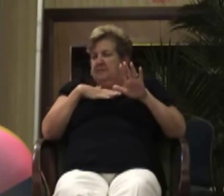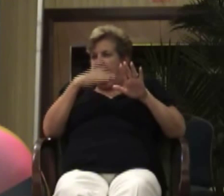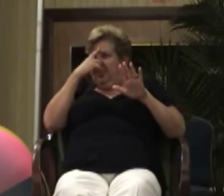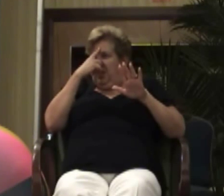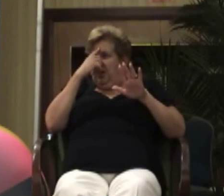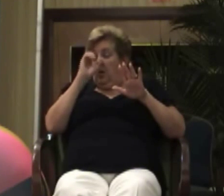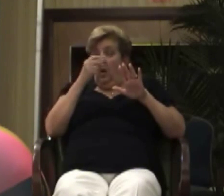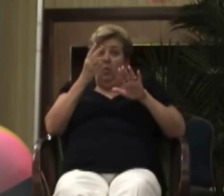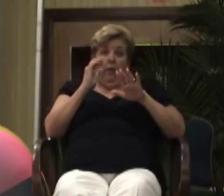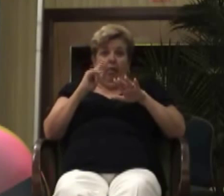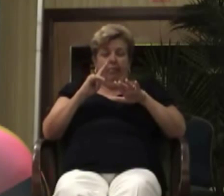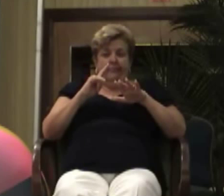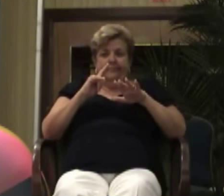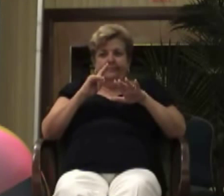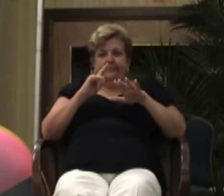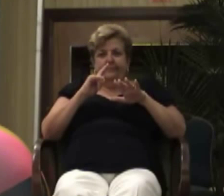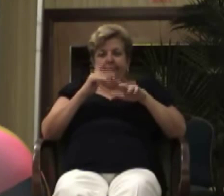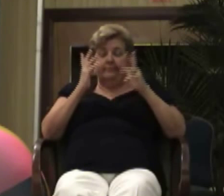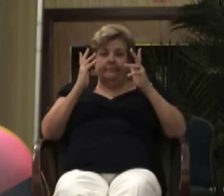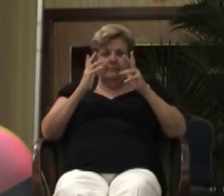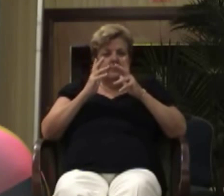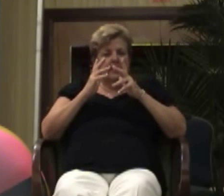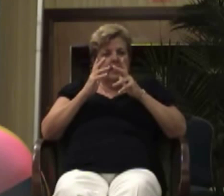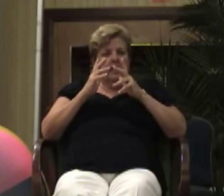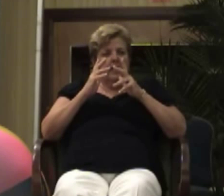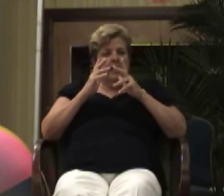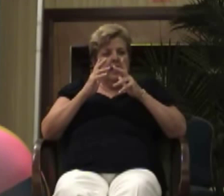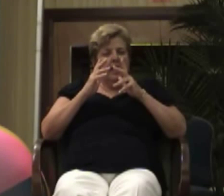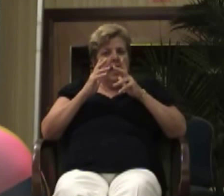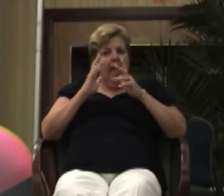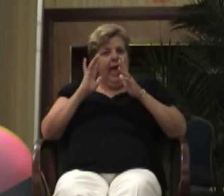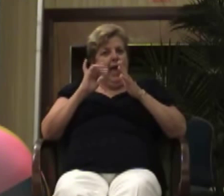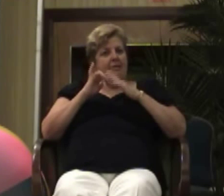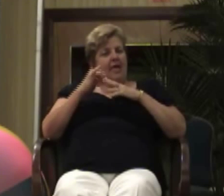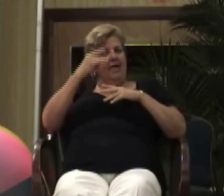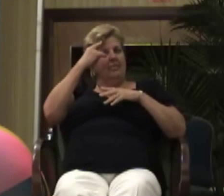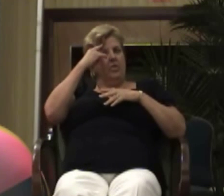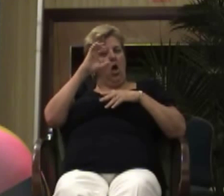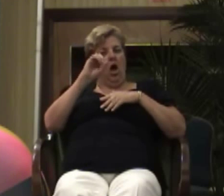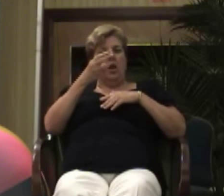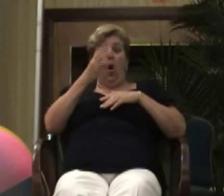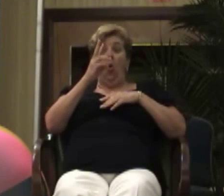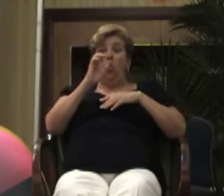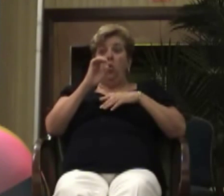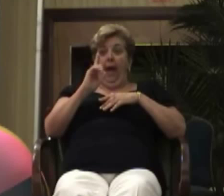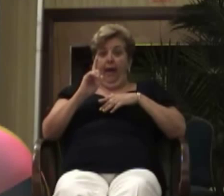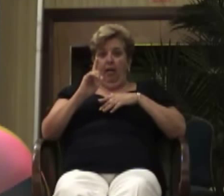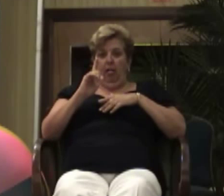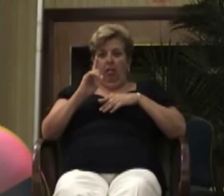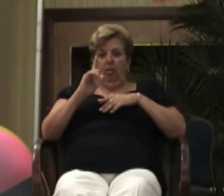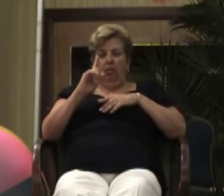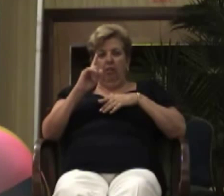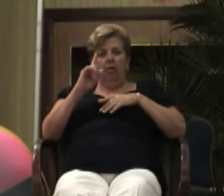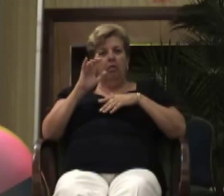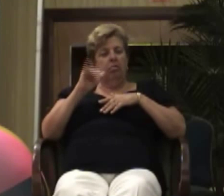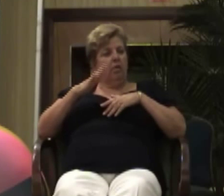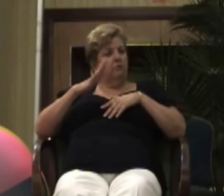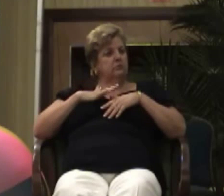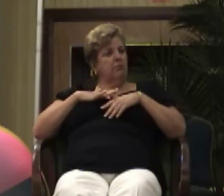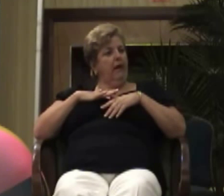well. And I carried oh well with me until many years in this program. My life was an oh